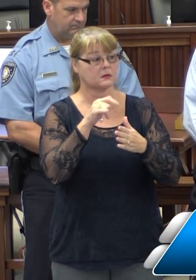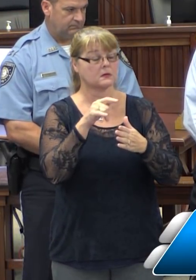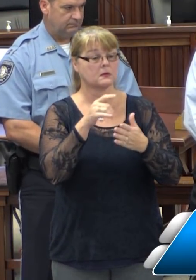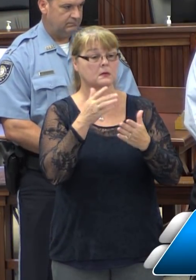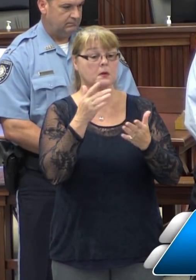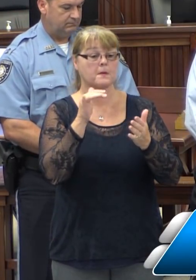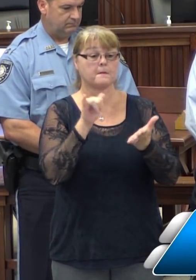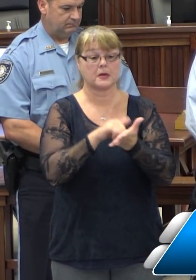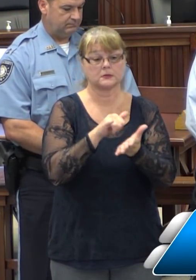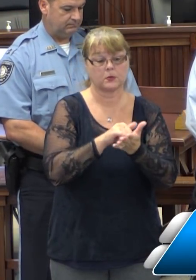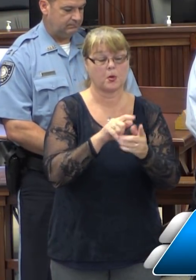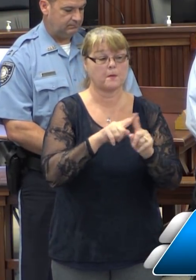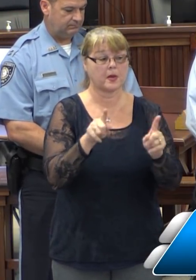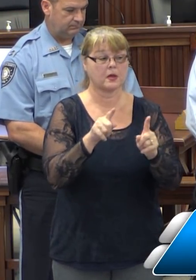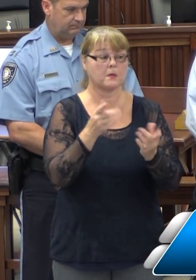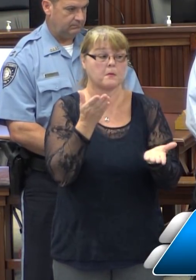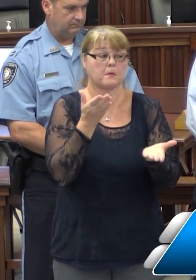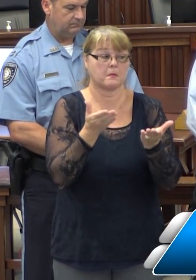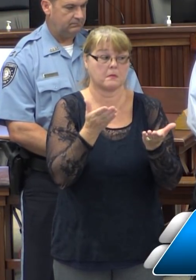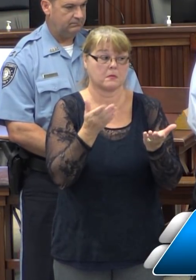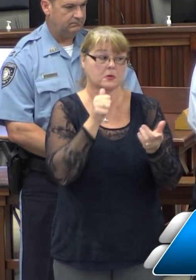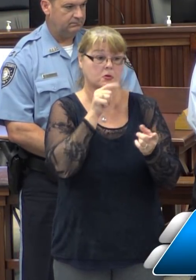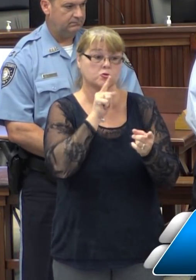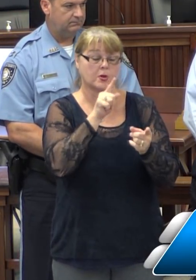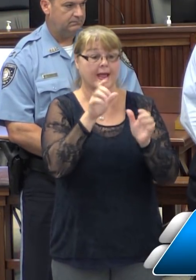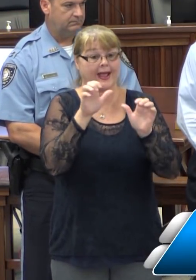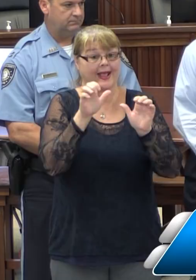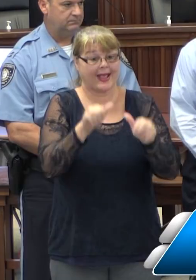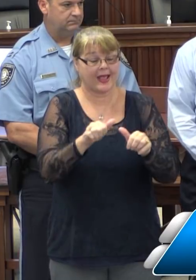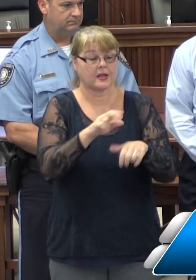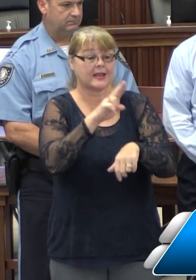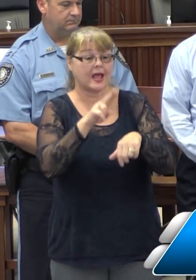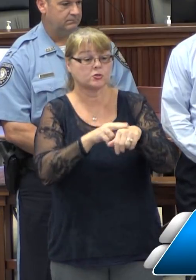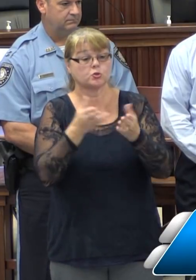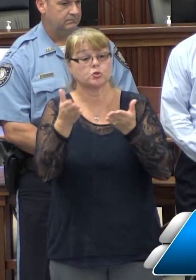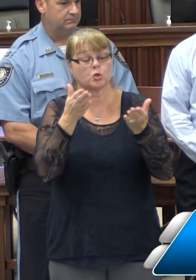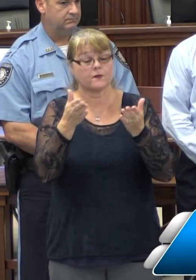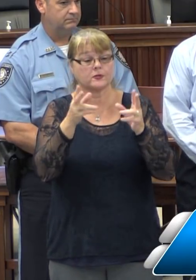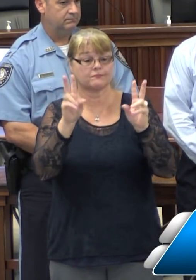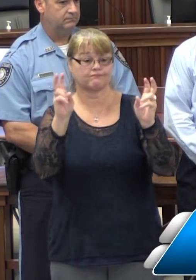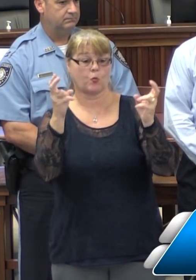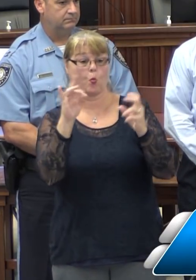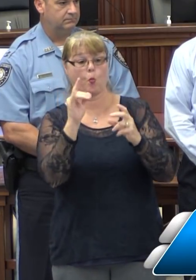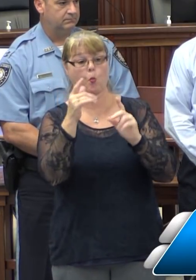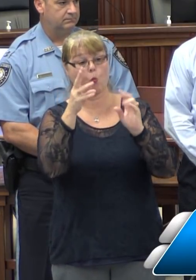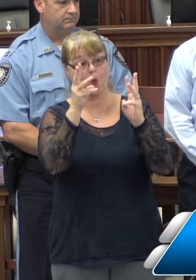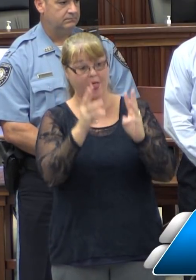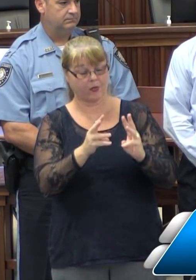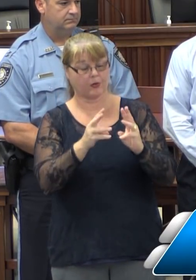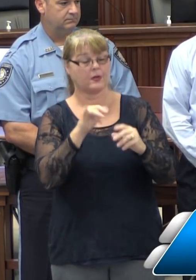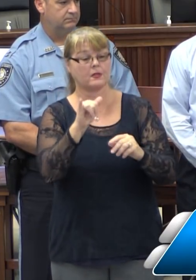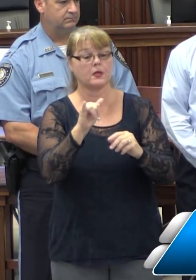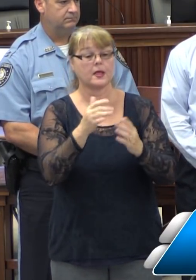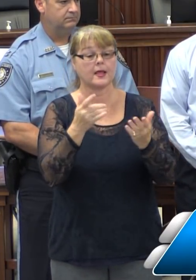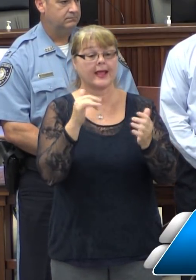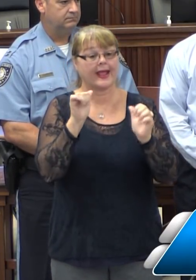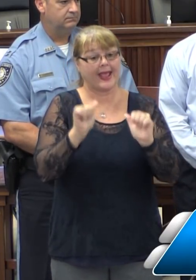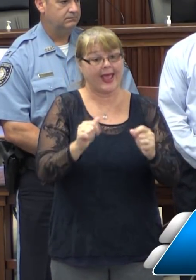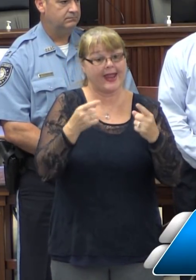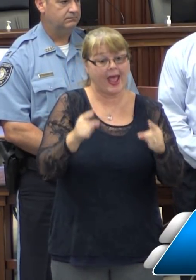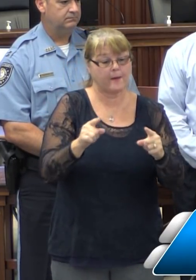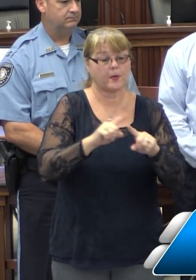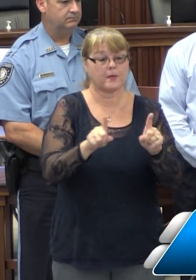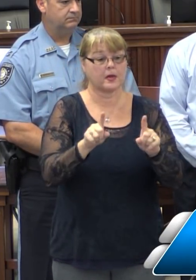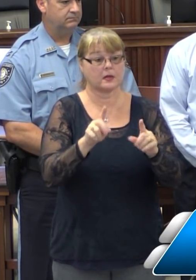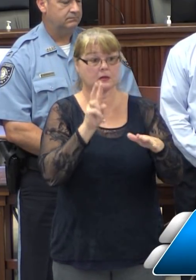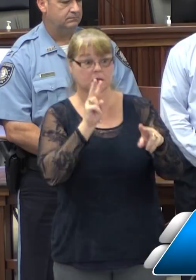likely, but it's not probable. Does that make sense? I'm trying to use National Weather Service terminology. So it's likely, but it's not probable. So